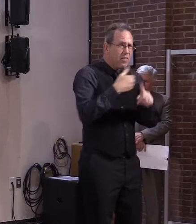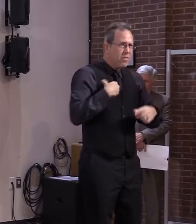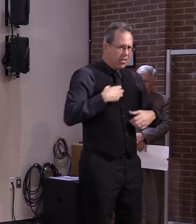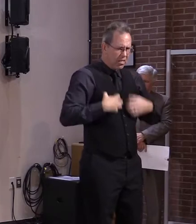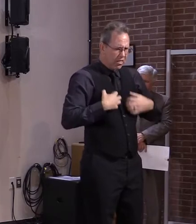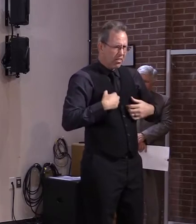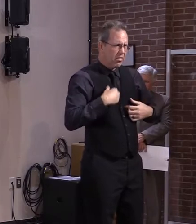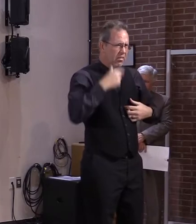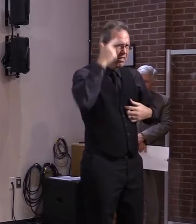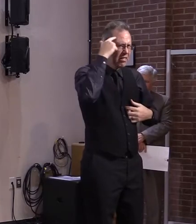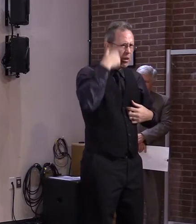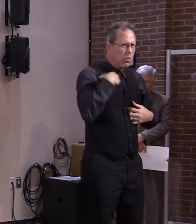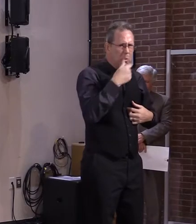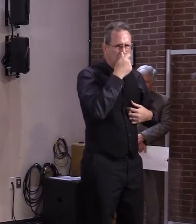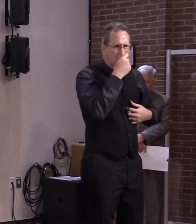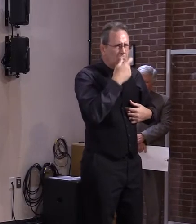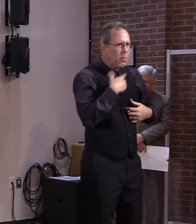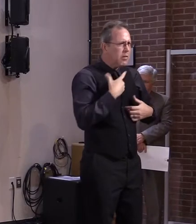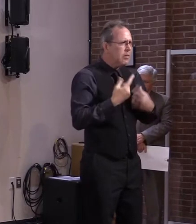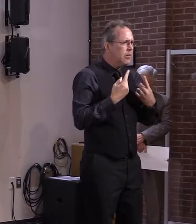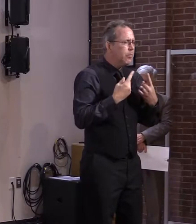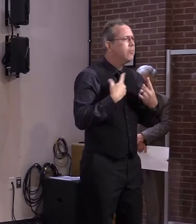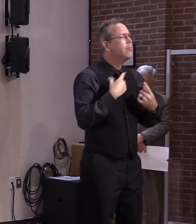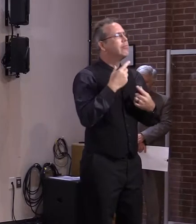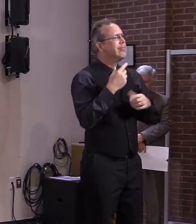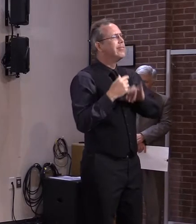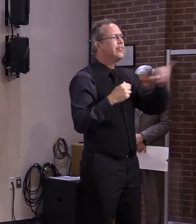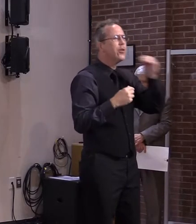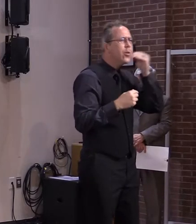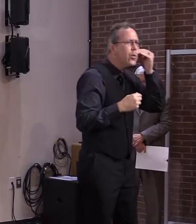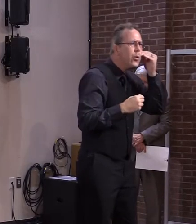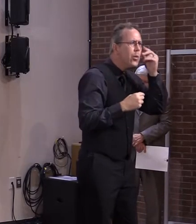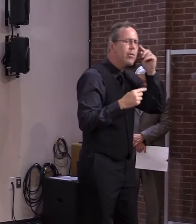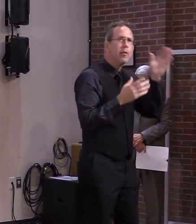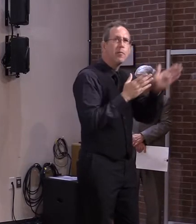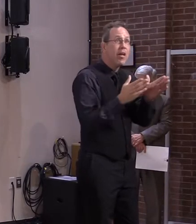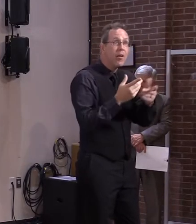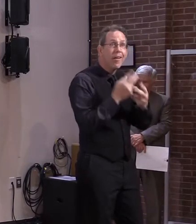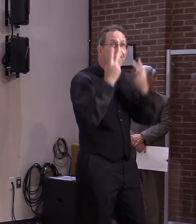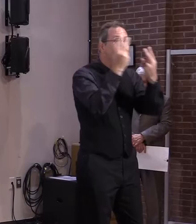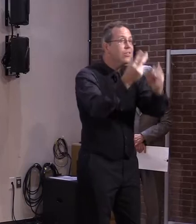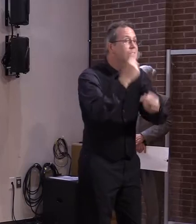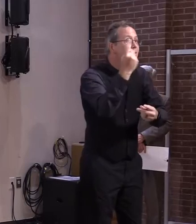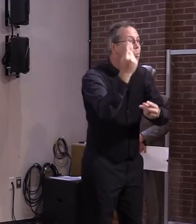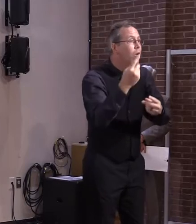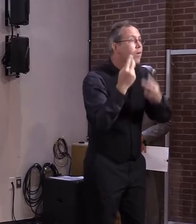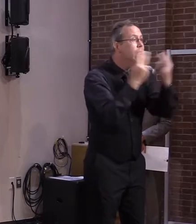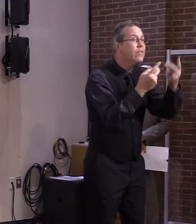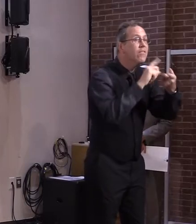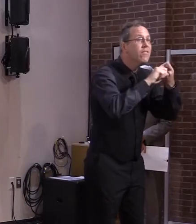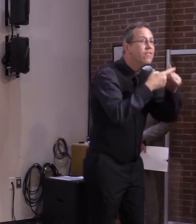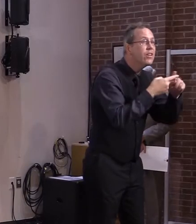to visit someone who's vulnerable, like an older relative or someone with a severe illness.